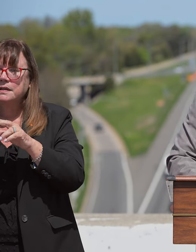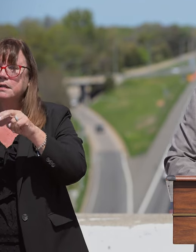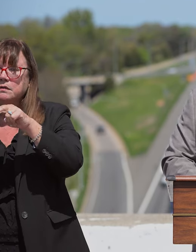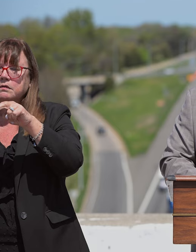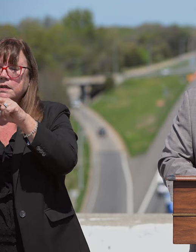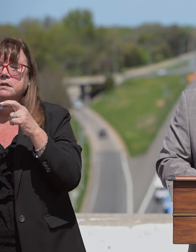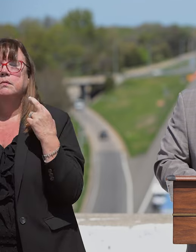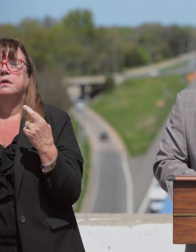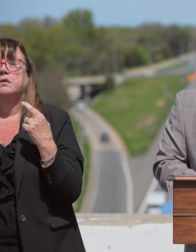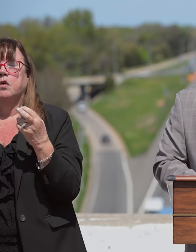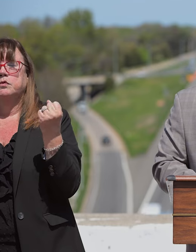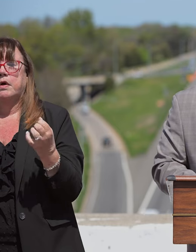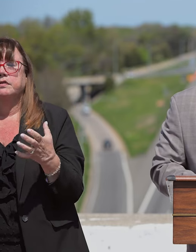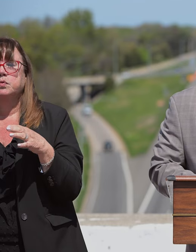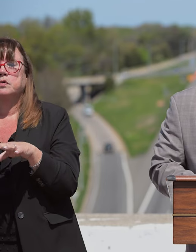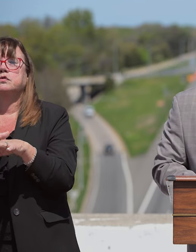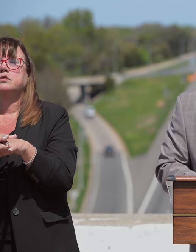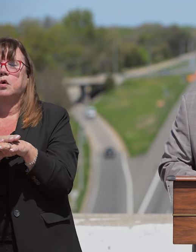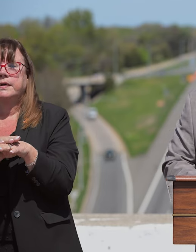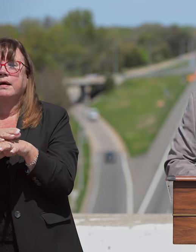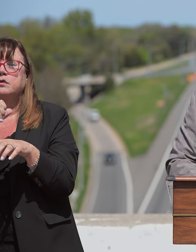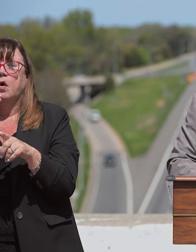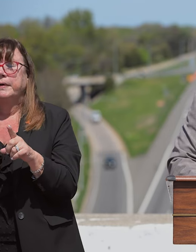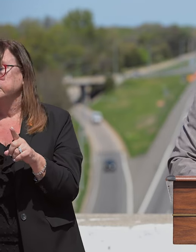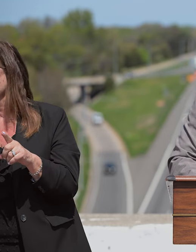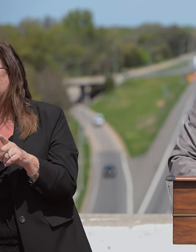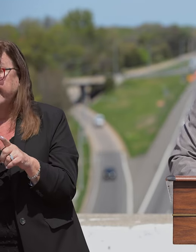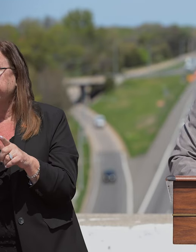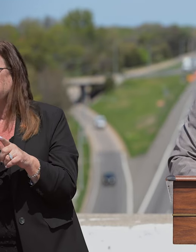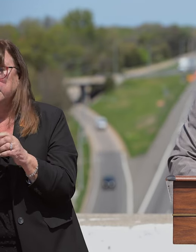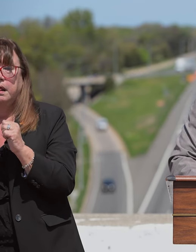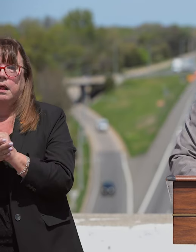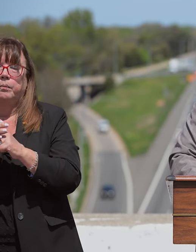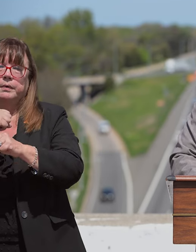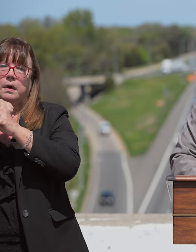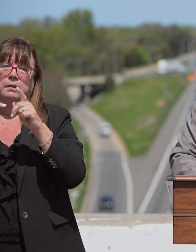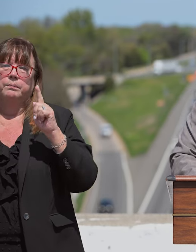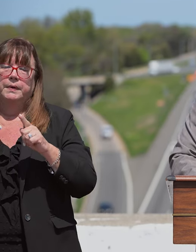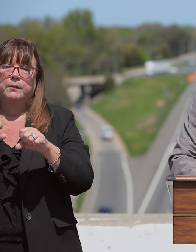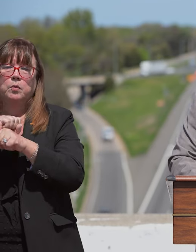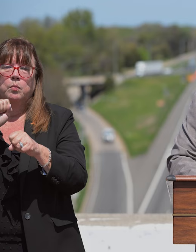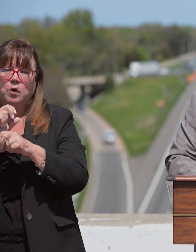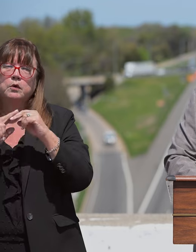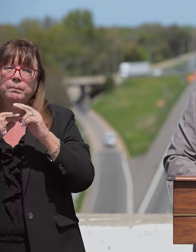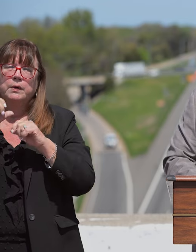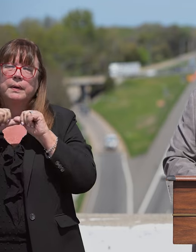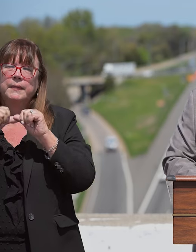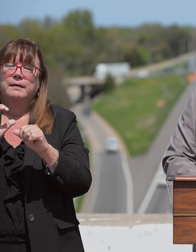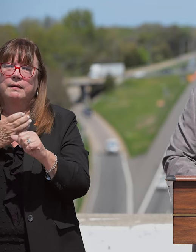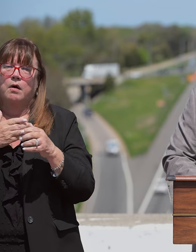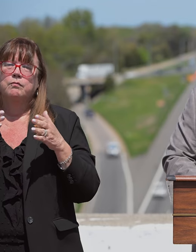down, stay alert and undistracted, and help protect the people who work to build and maintain